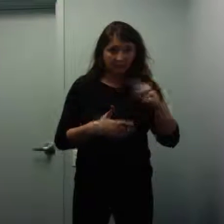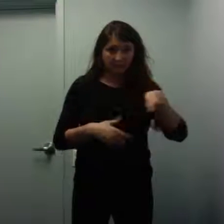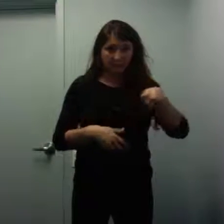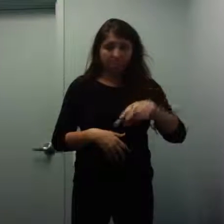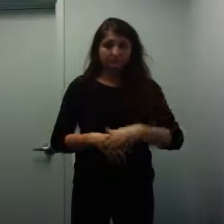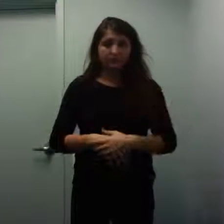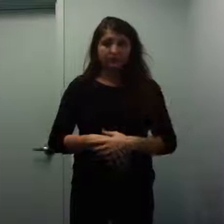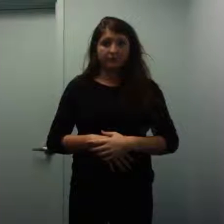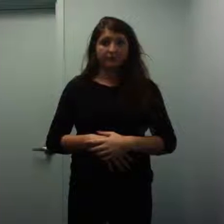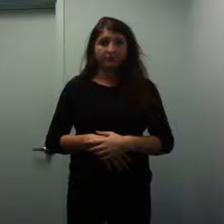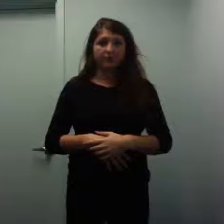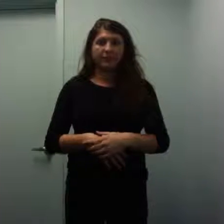bit. Next one.